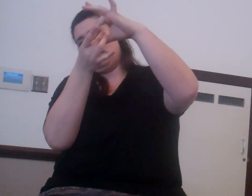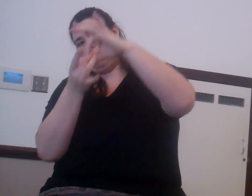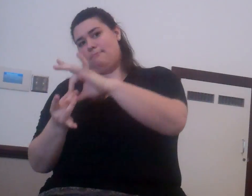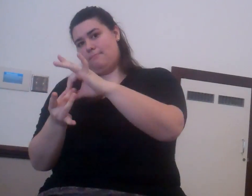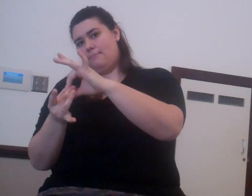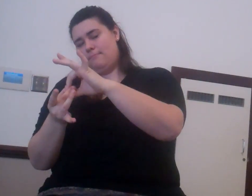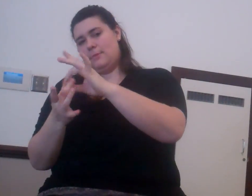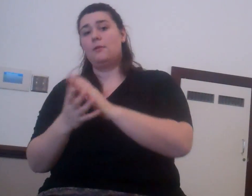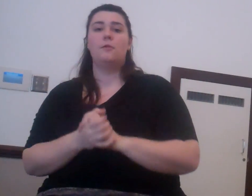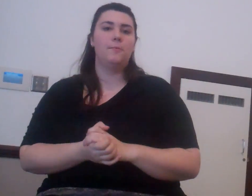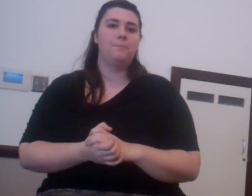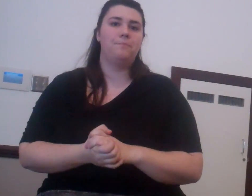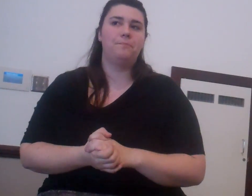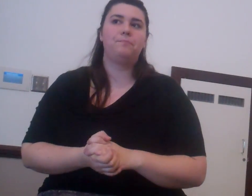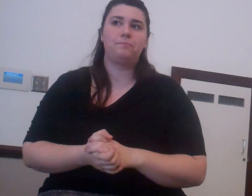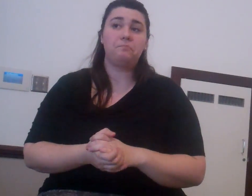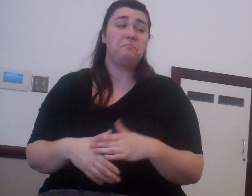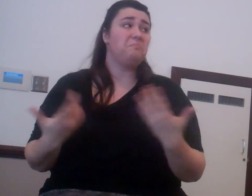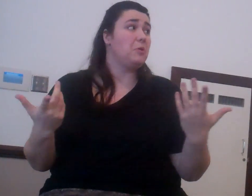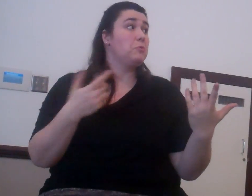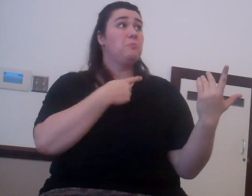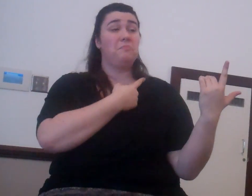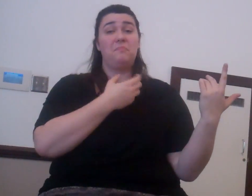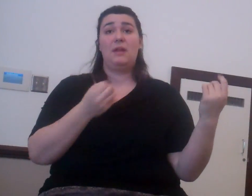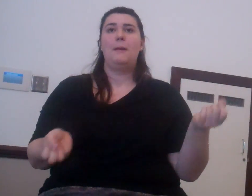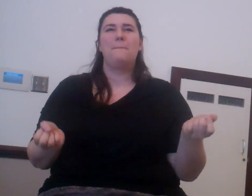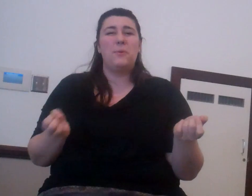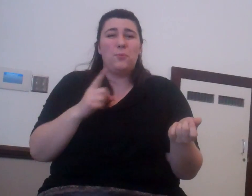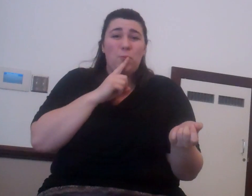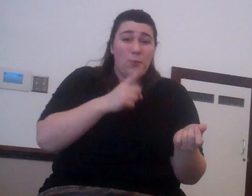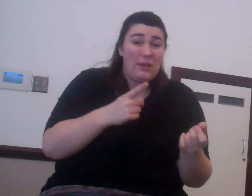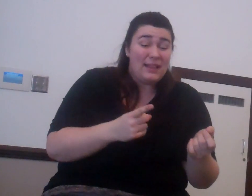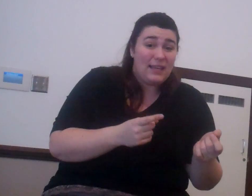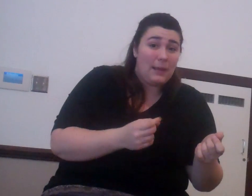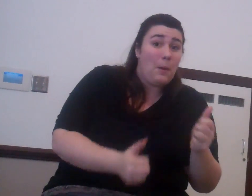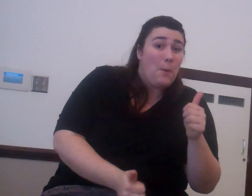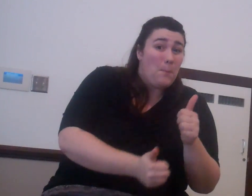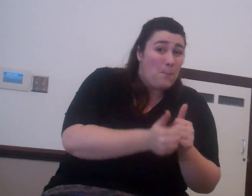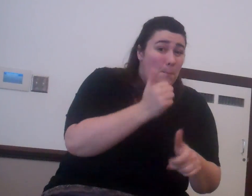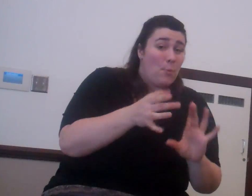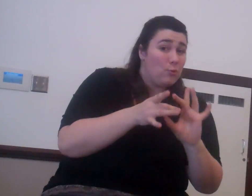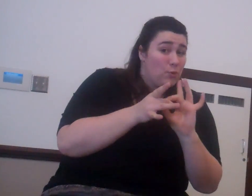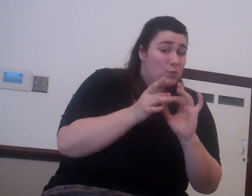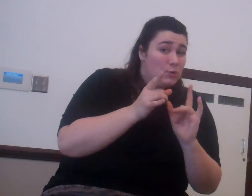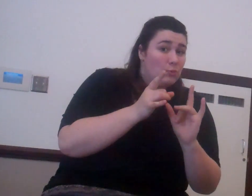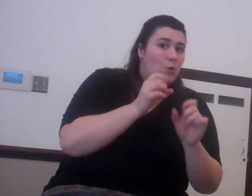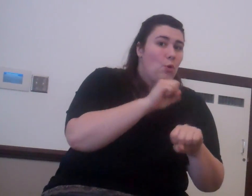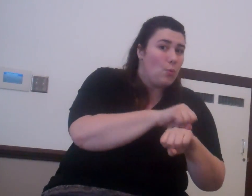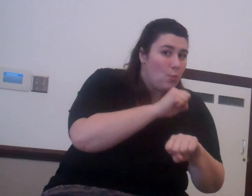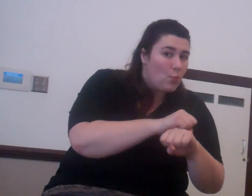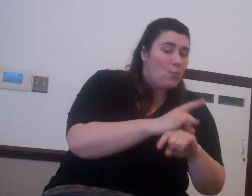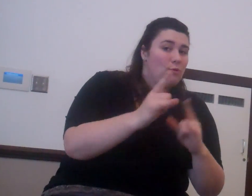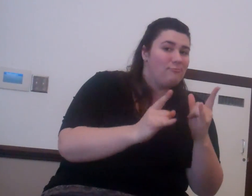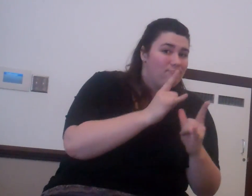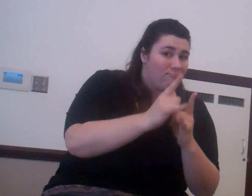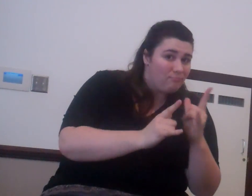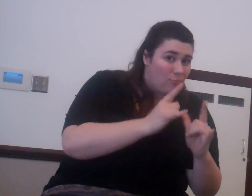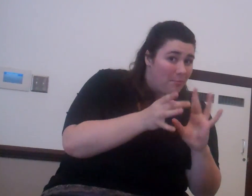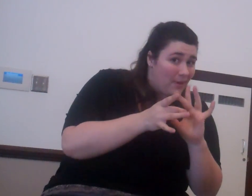bullet. Yes, okay. The vast majority, 3/4 of workplace romances are between peers. So that's the much